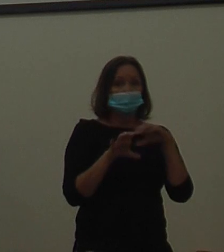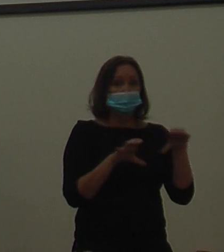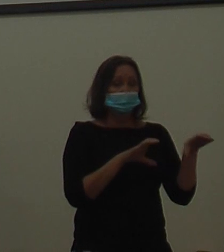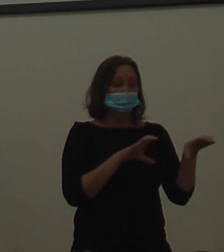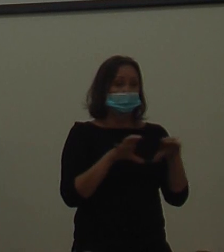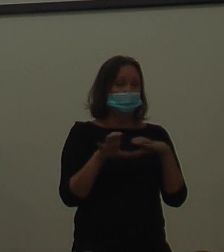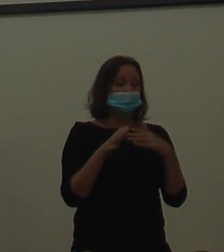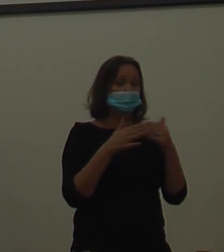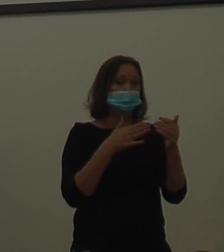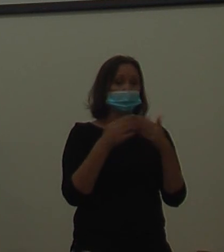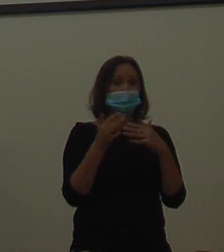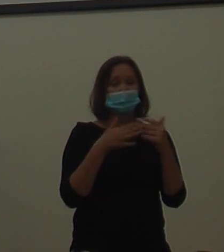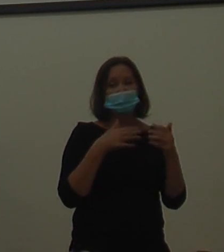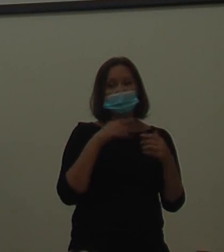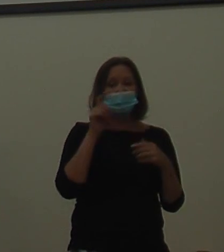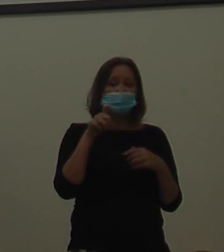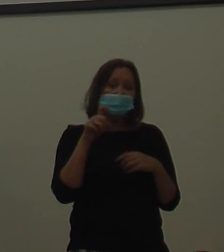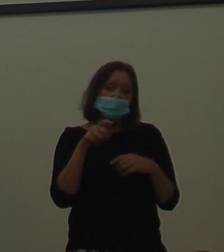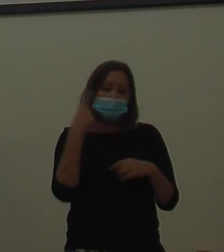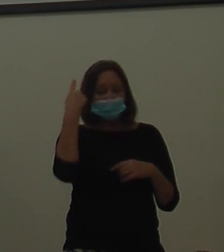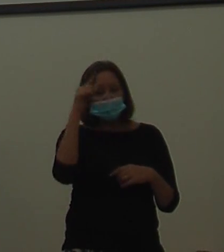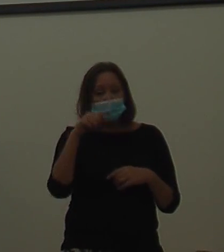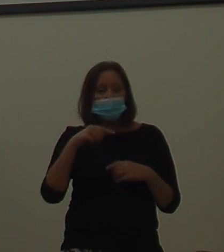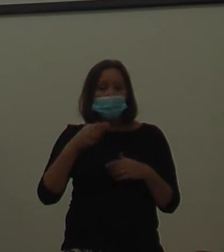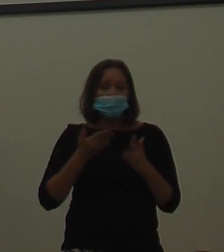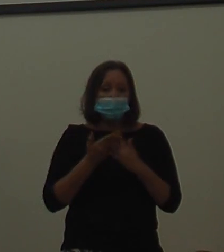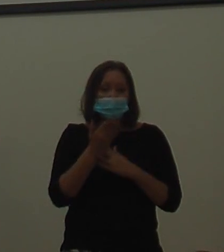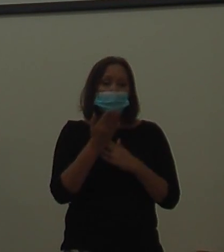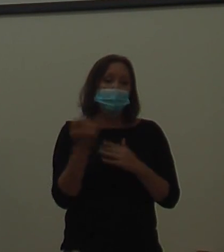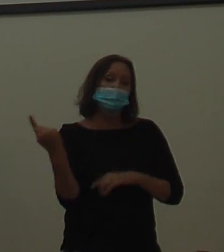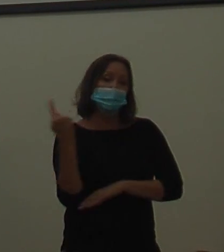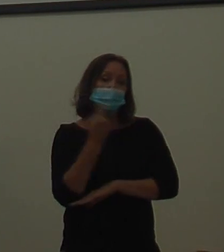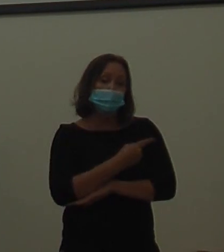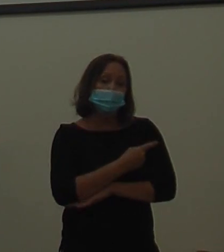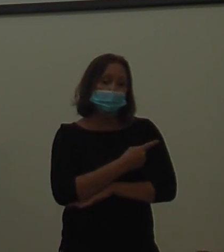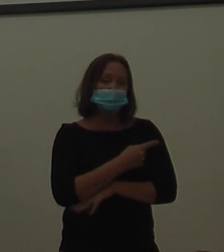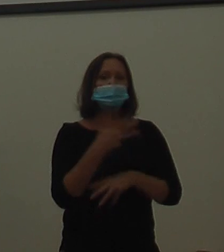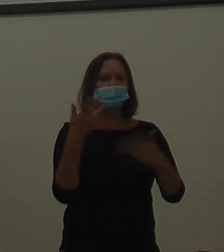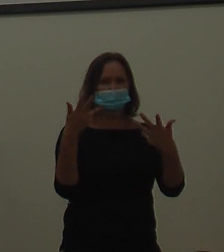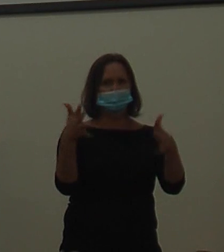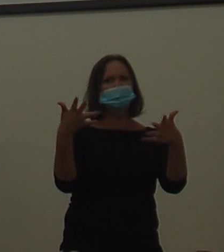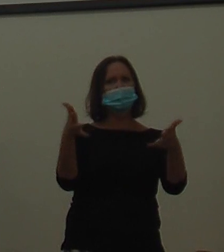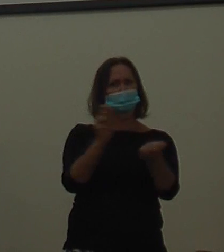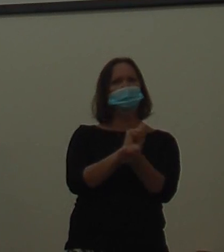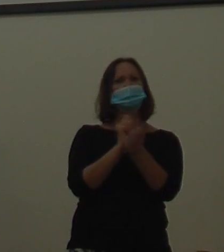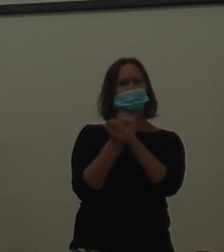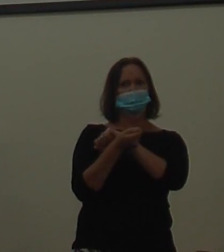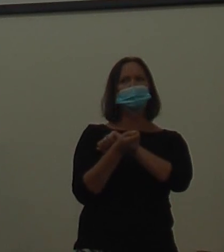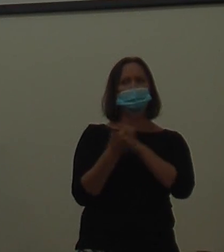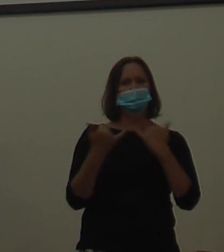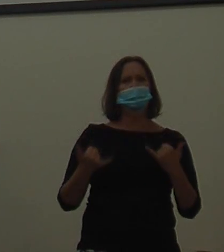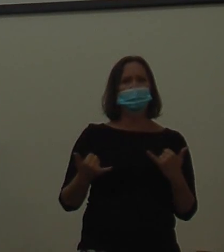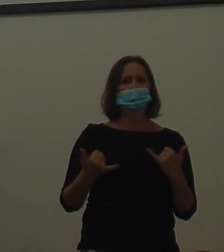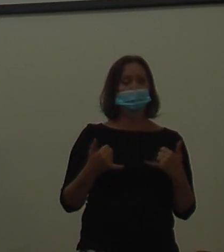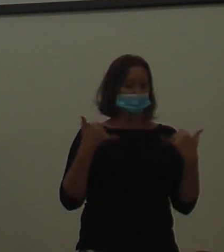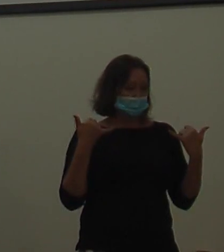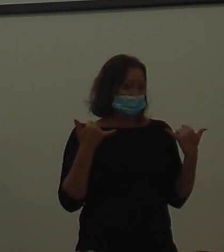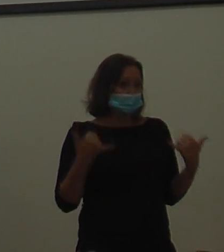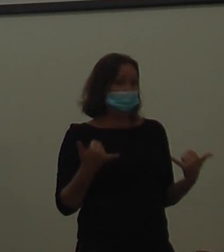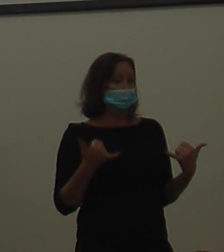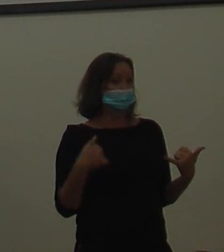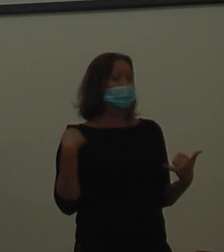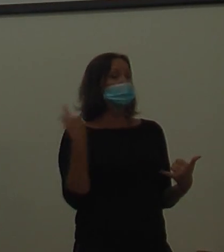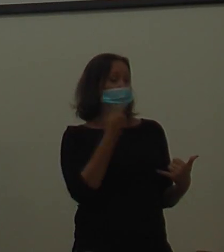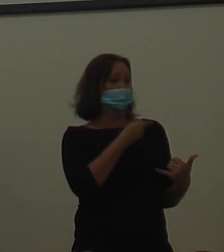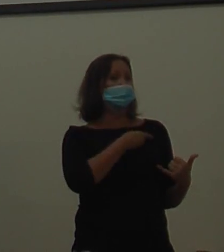get by, today's the day to repent of that. Today's the day that we rise up